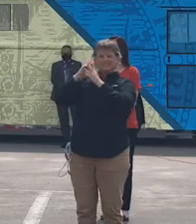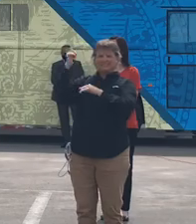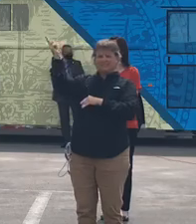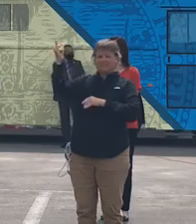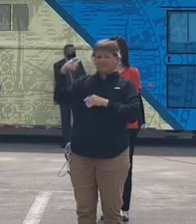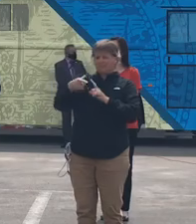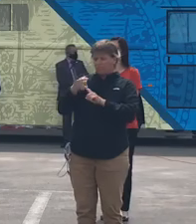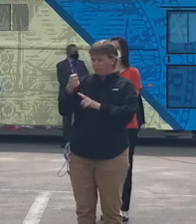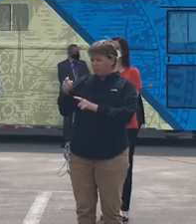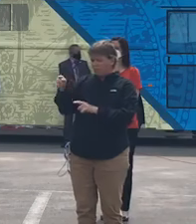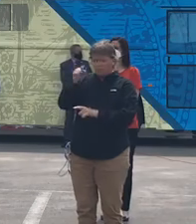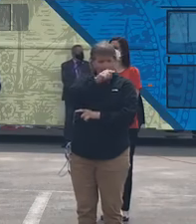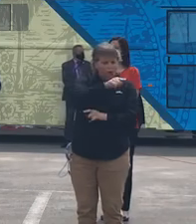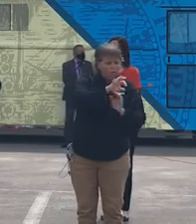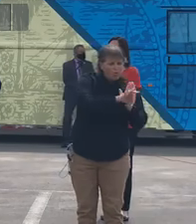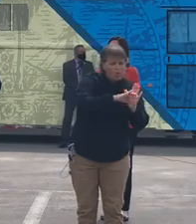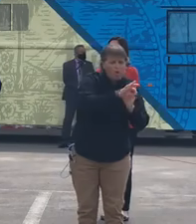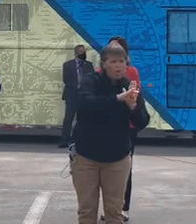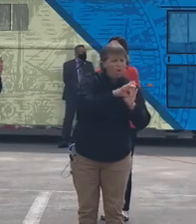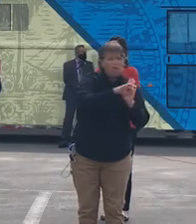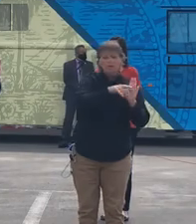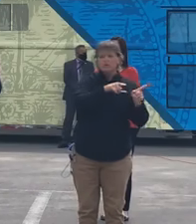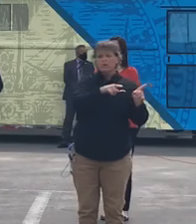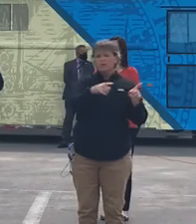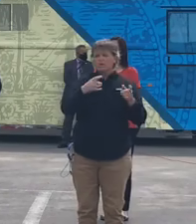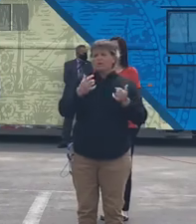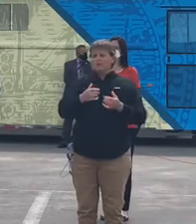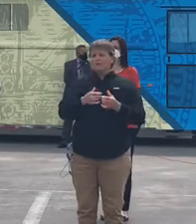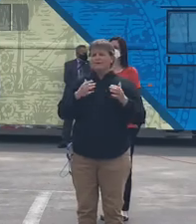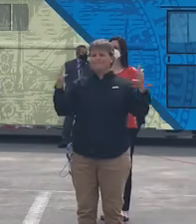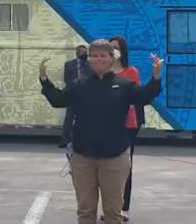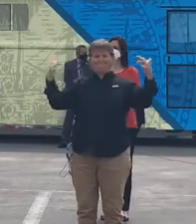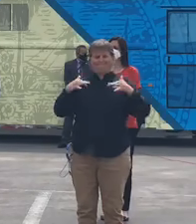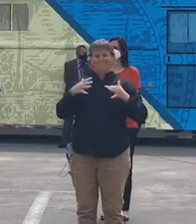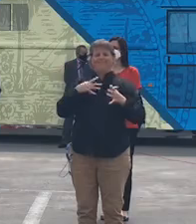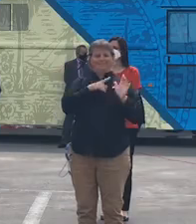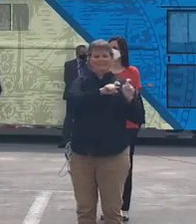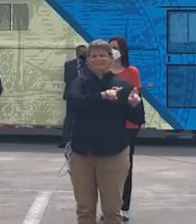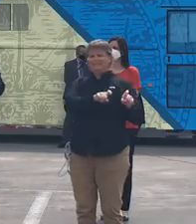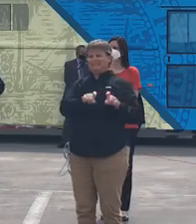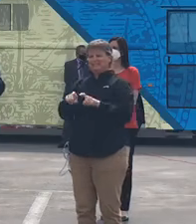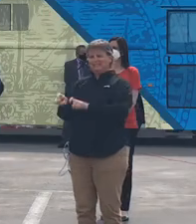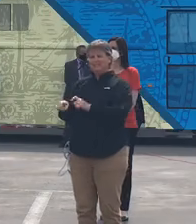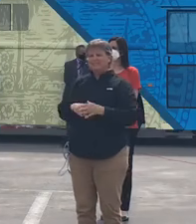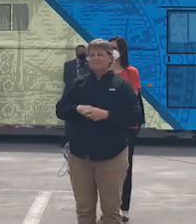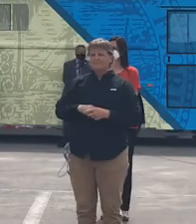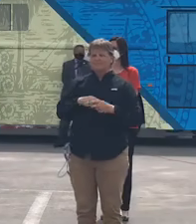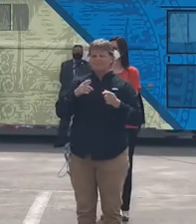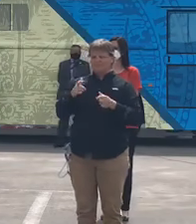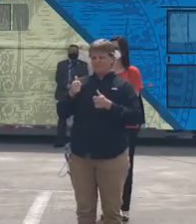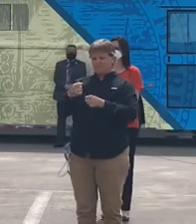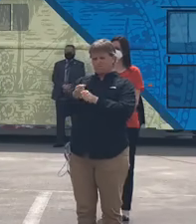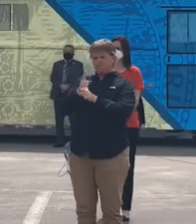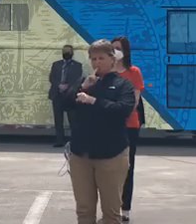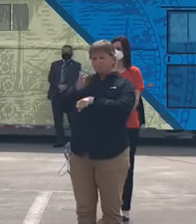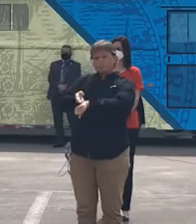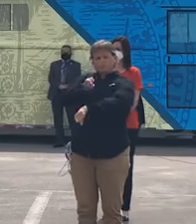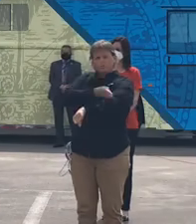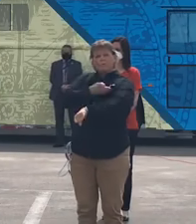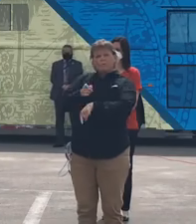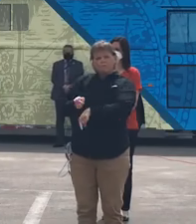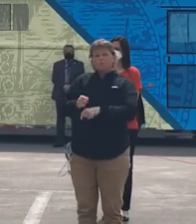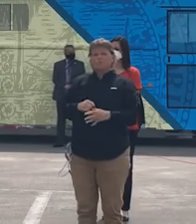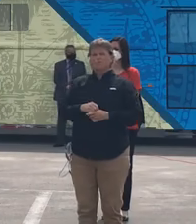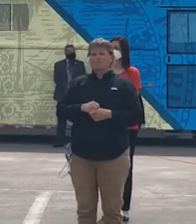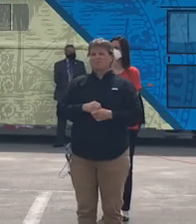lot better, which is good. Those are important. Those quarantines have been necessary to be able to prevent the spread from going